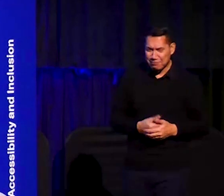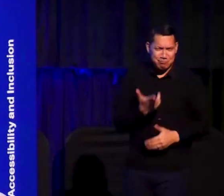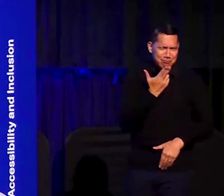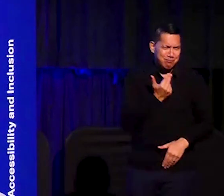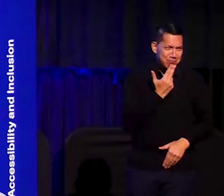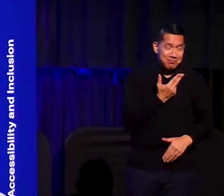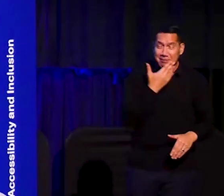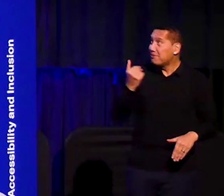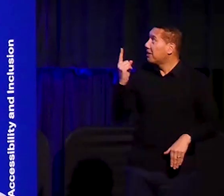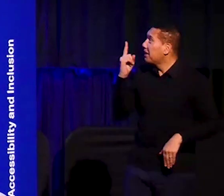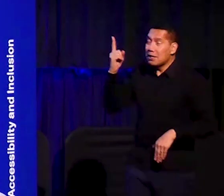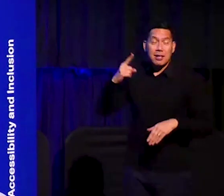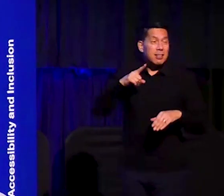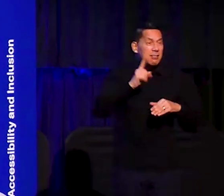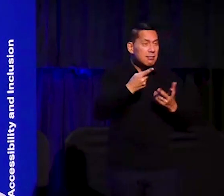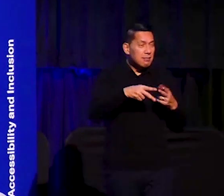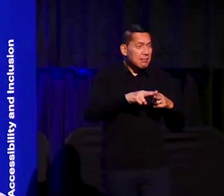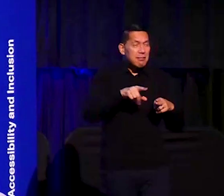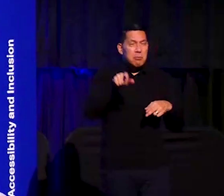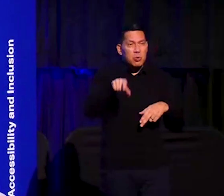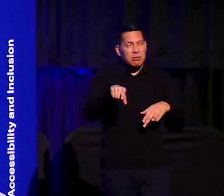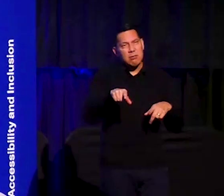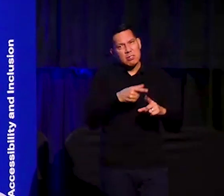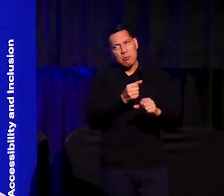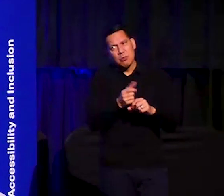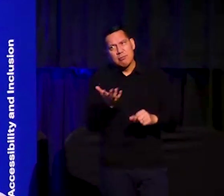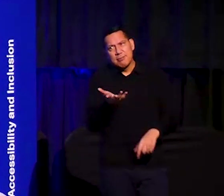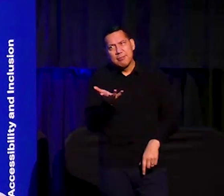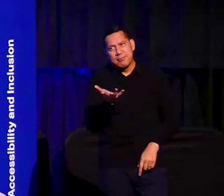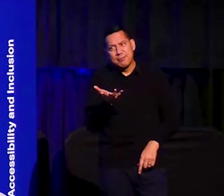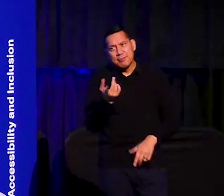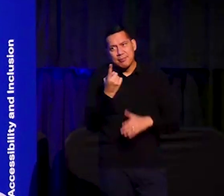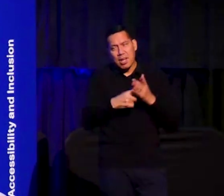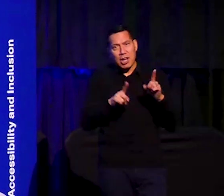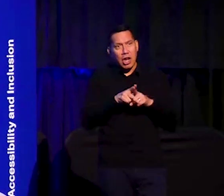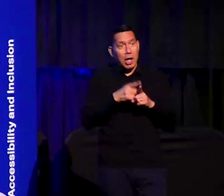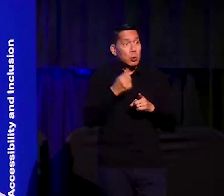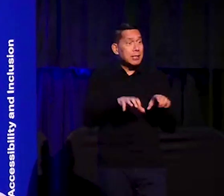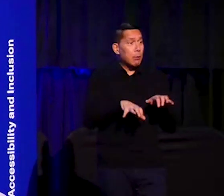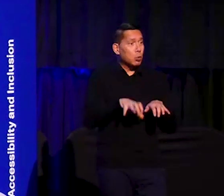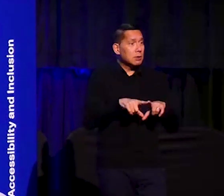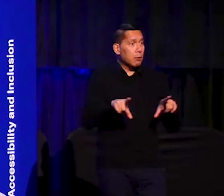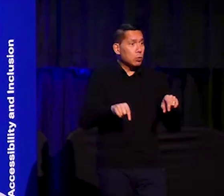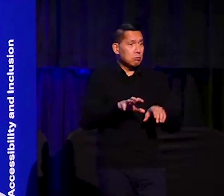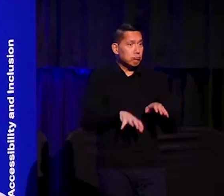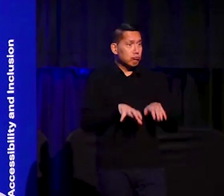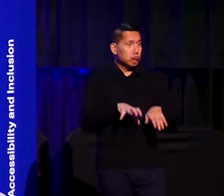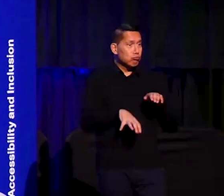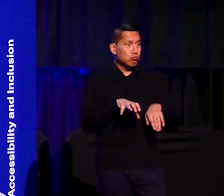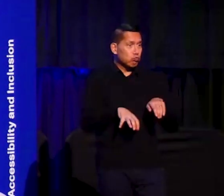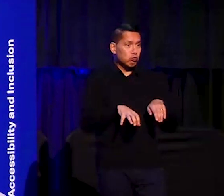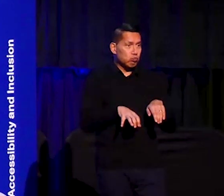Gorgeous. The thing is, if, say, someone who is only uses a keyboard to navigate a website,